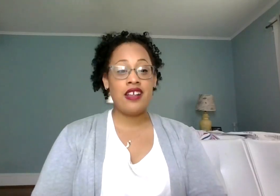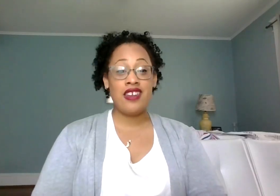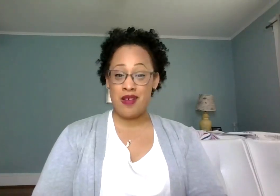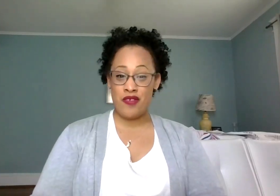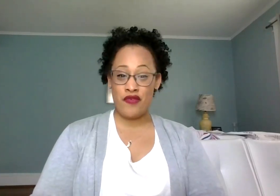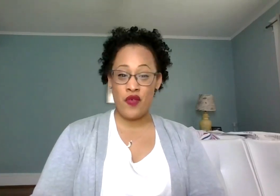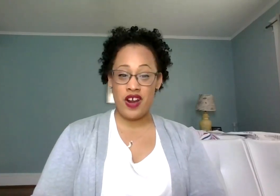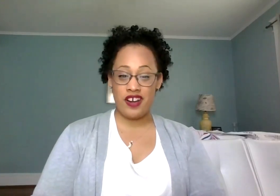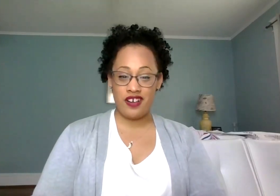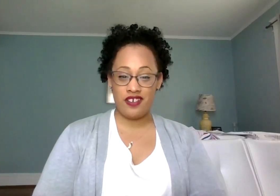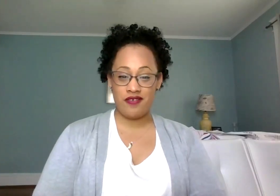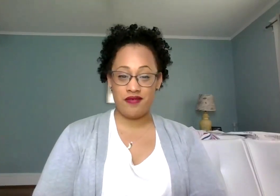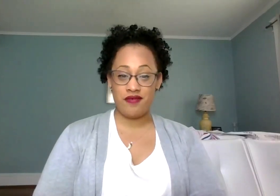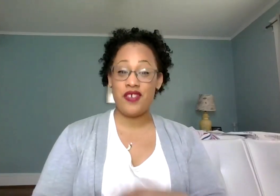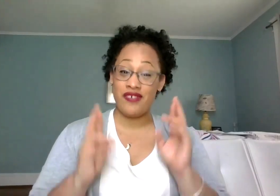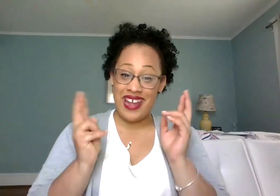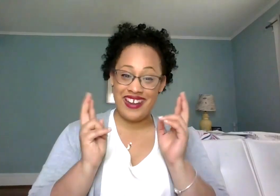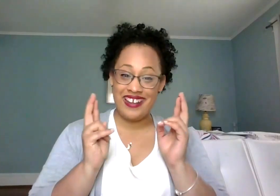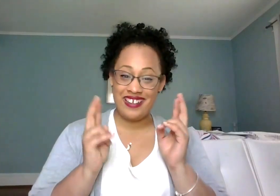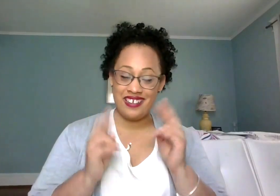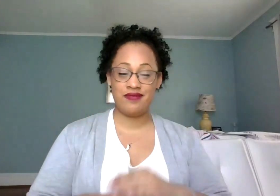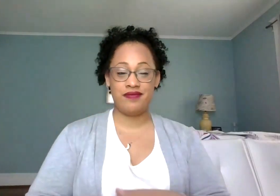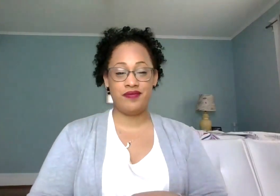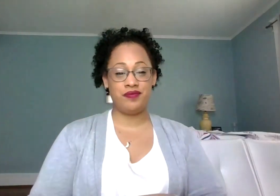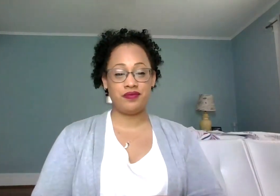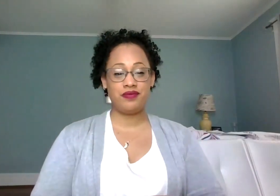Number four. Ready?